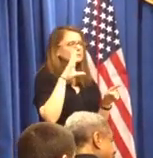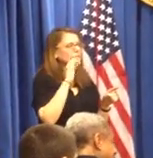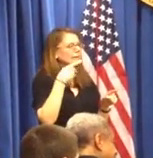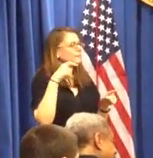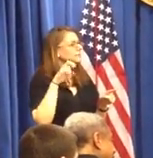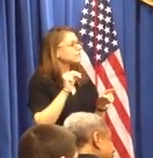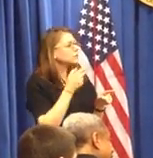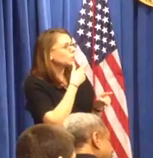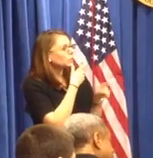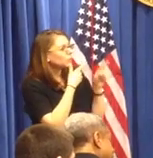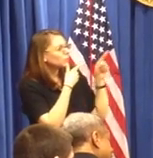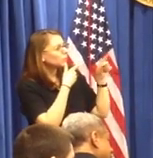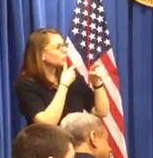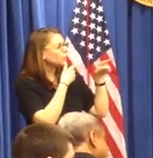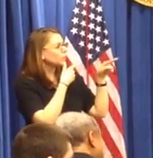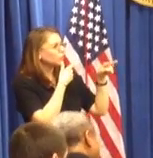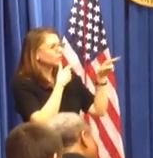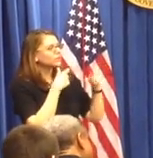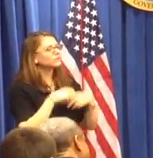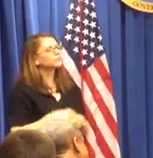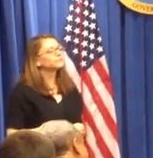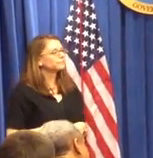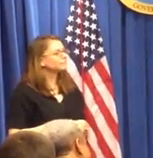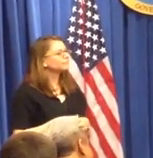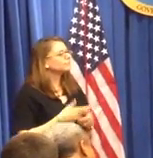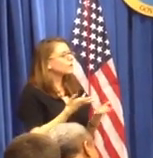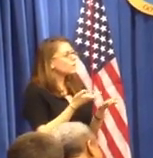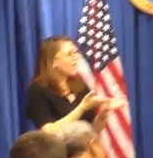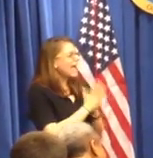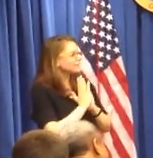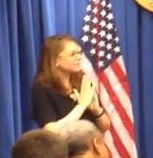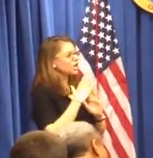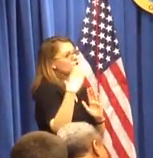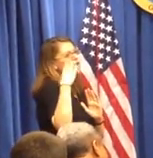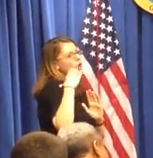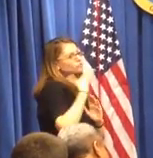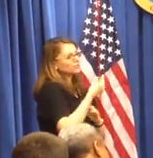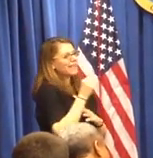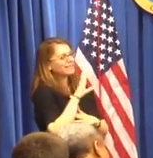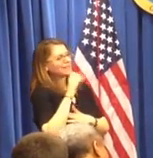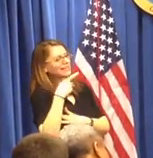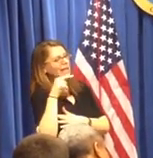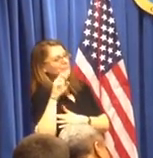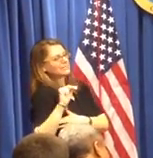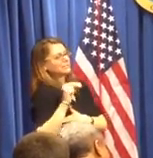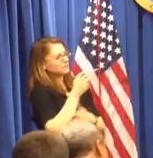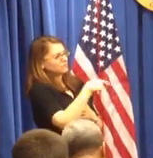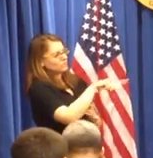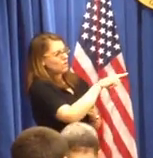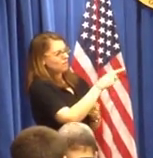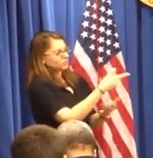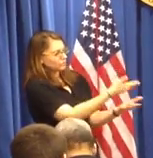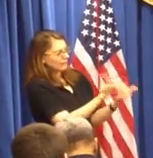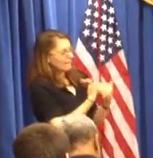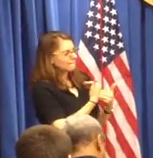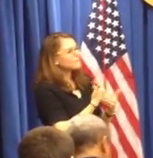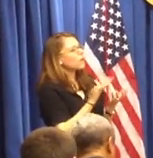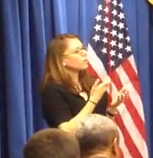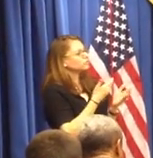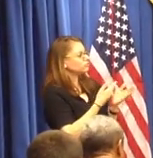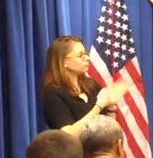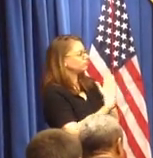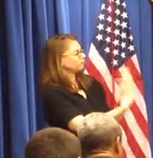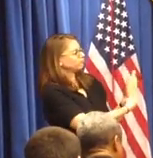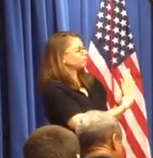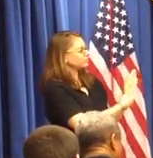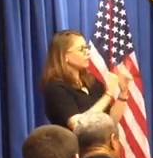here? Okay. I'm going to ask the coach and the captains if they would come up. And I want to present this